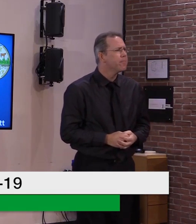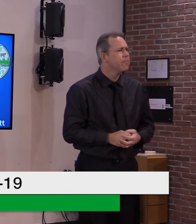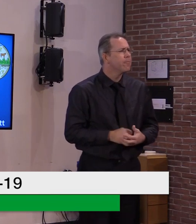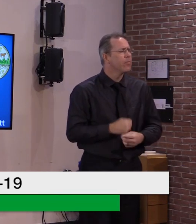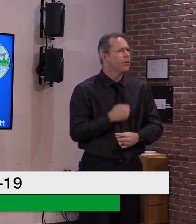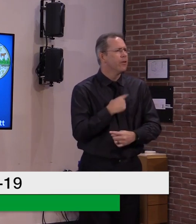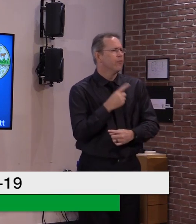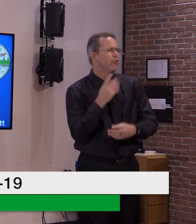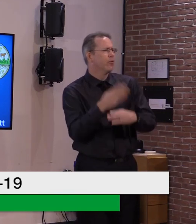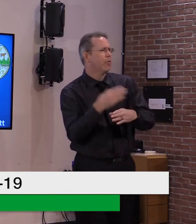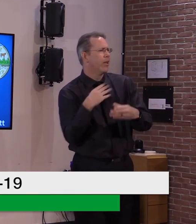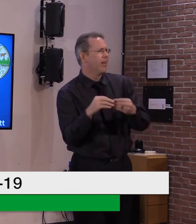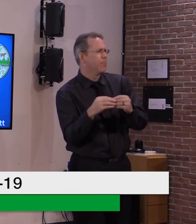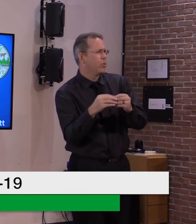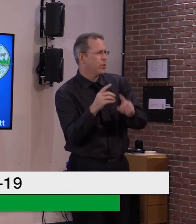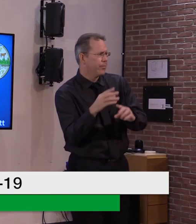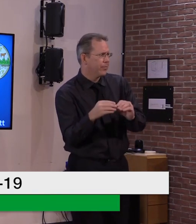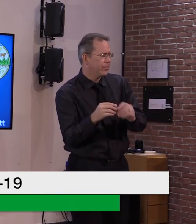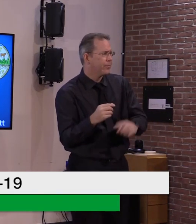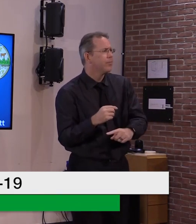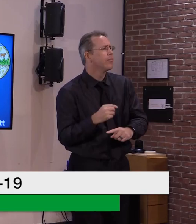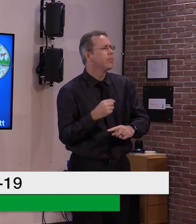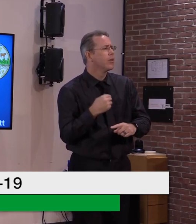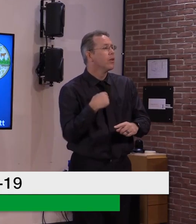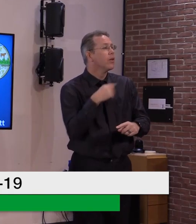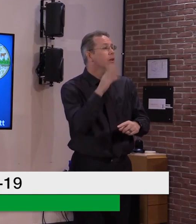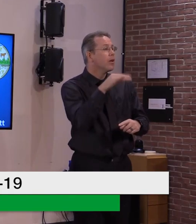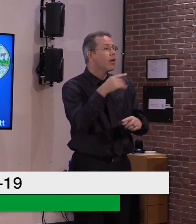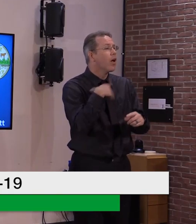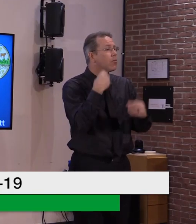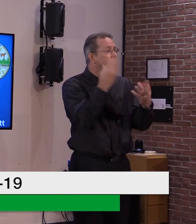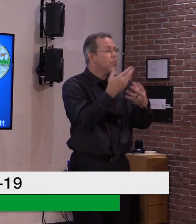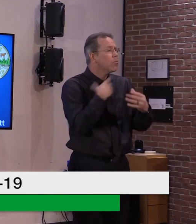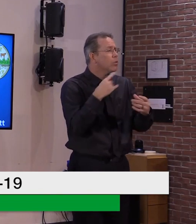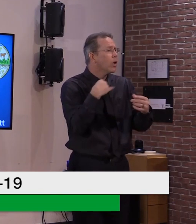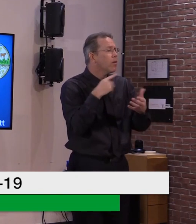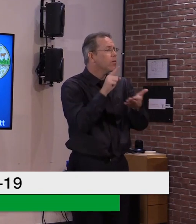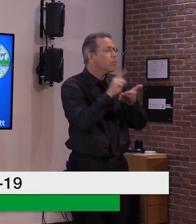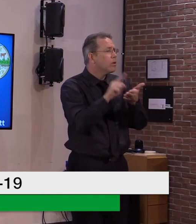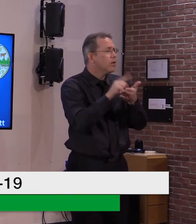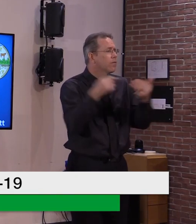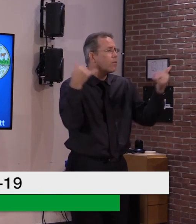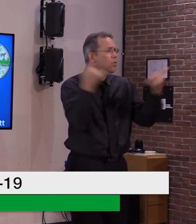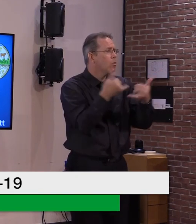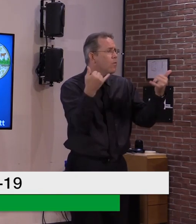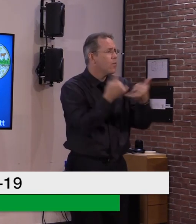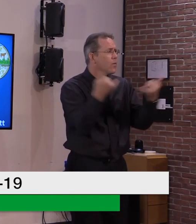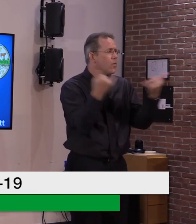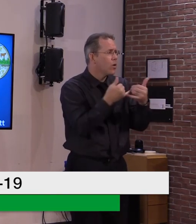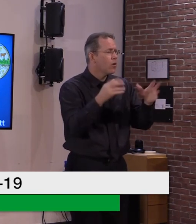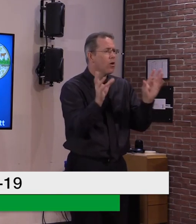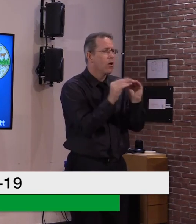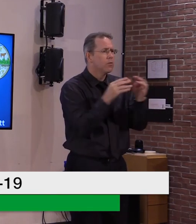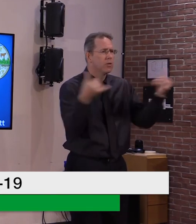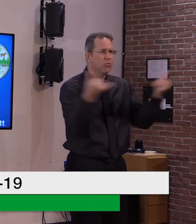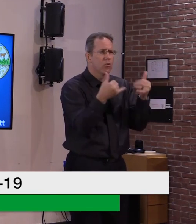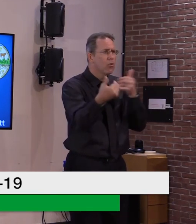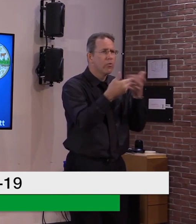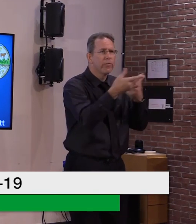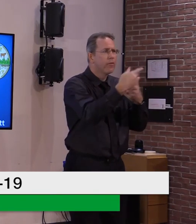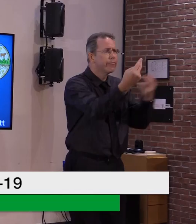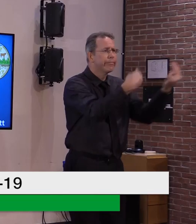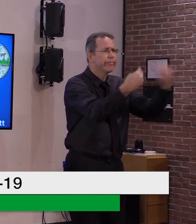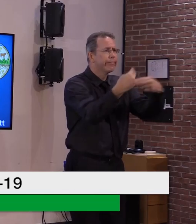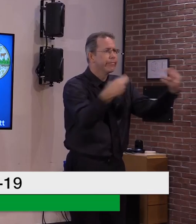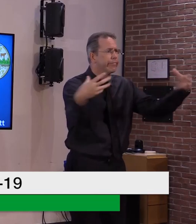with municipal officials to share information and take in requests for any kind of assistance that they may need or